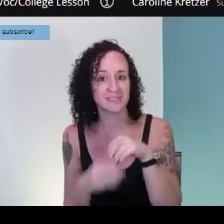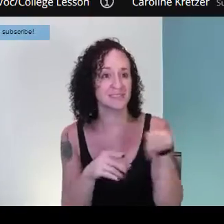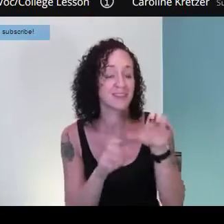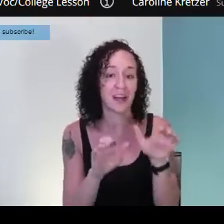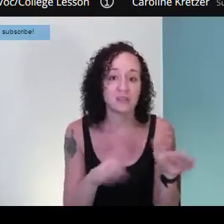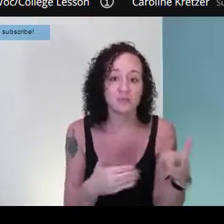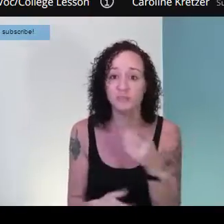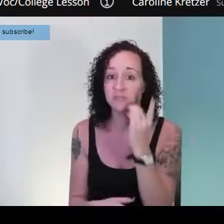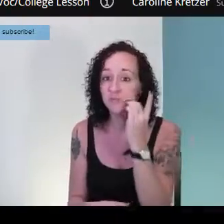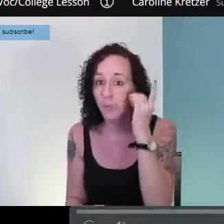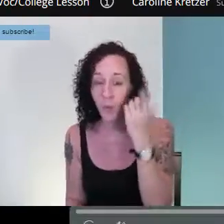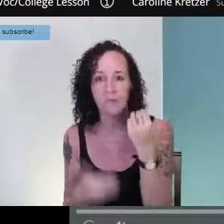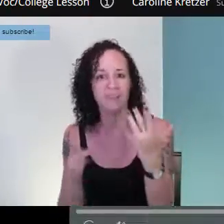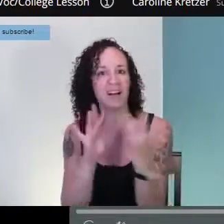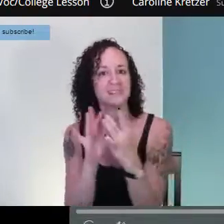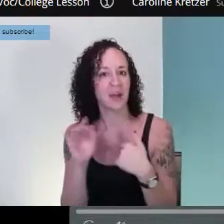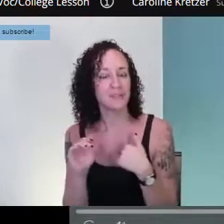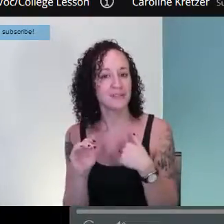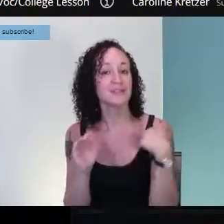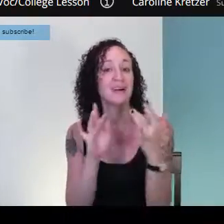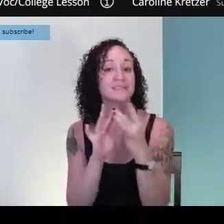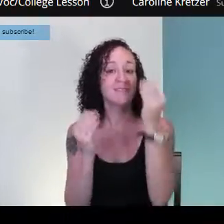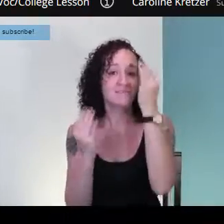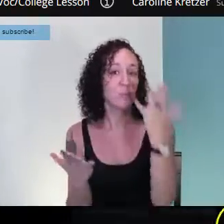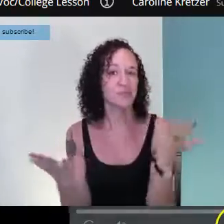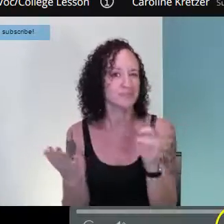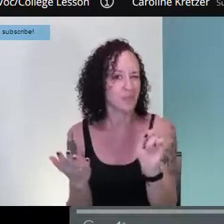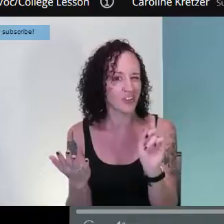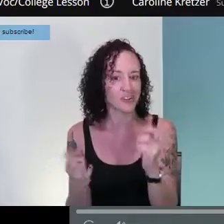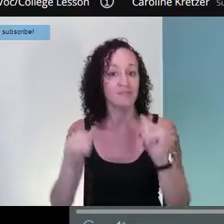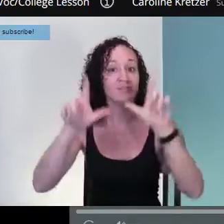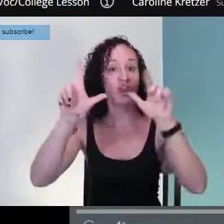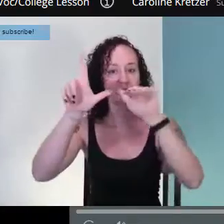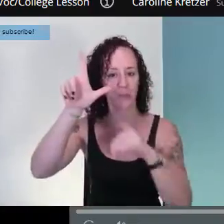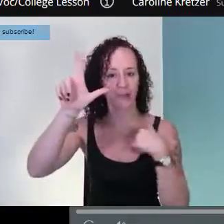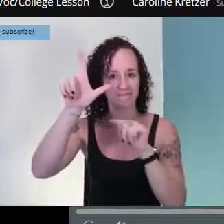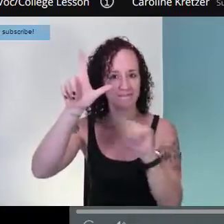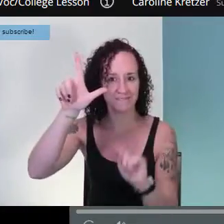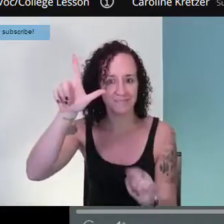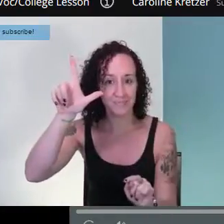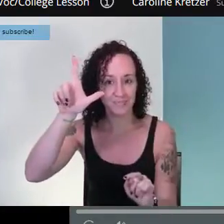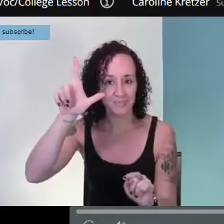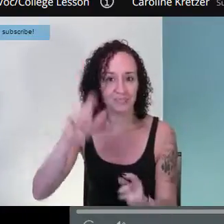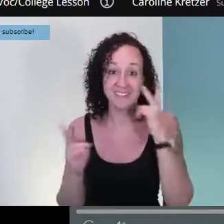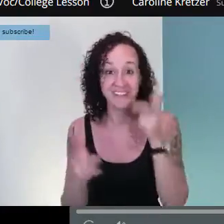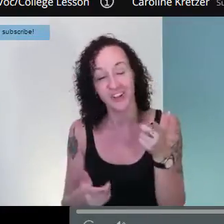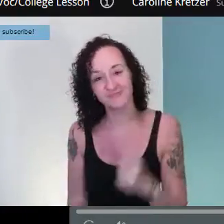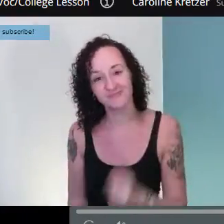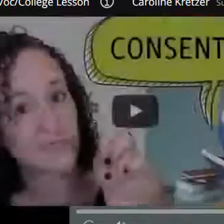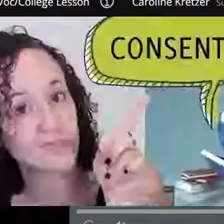engage in activities together. If you have any other questions regarding boundaries, classrooms, dormitories, feel free to contact me.